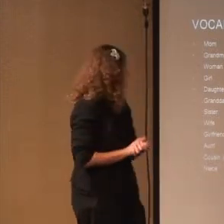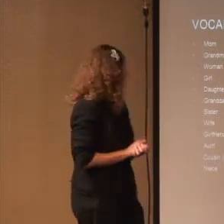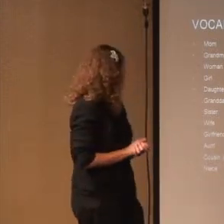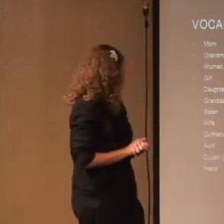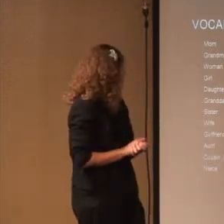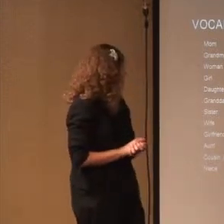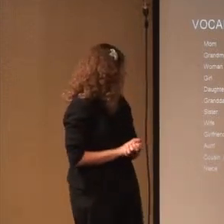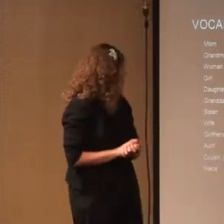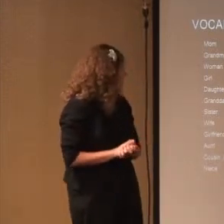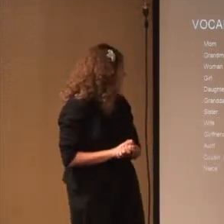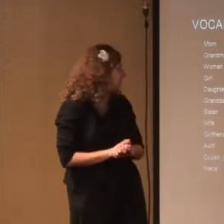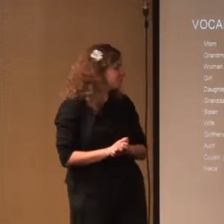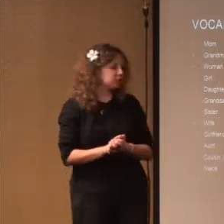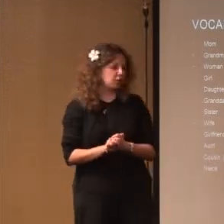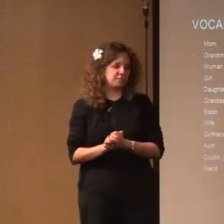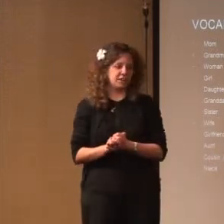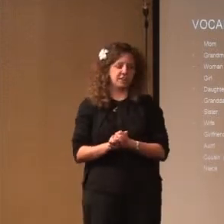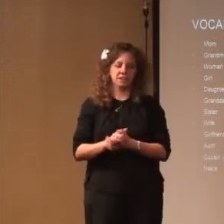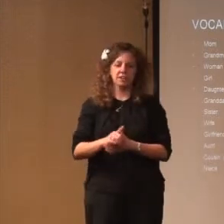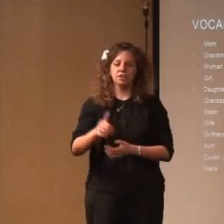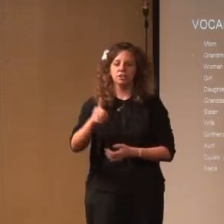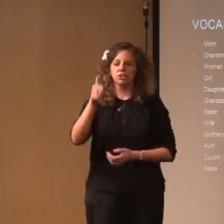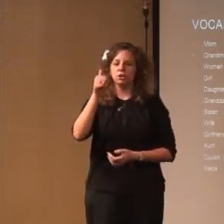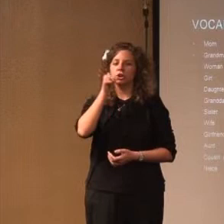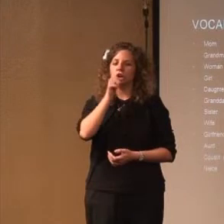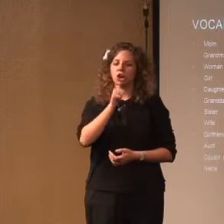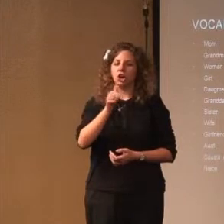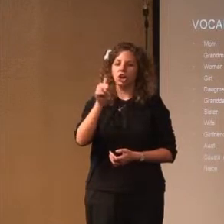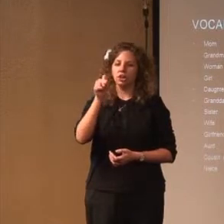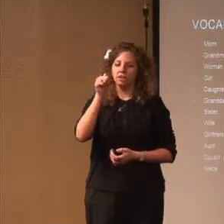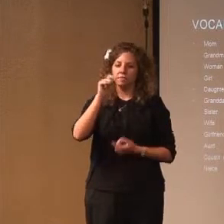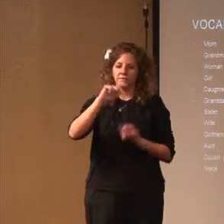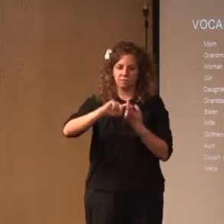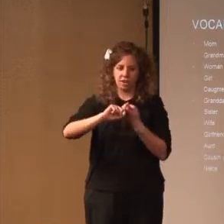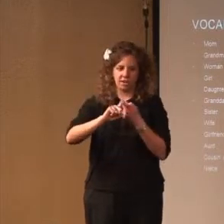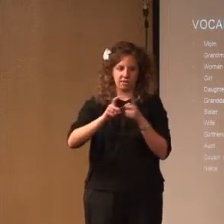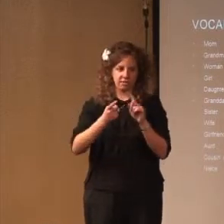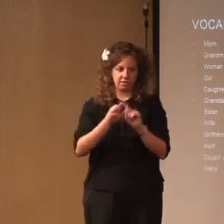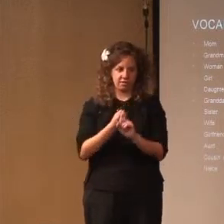Okay, and then we have girlfriend. So girlfriend.